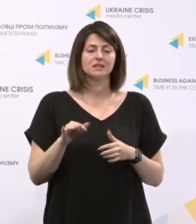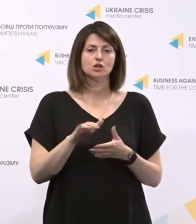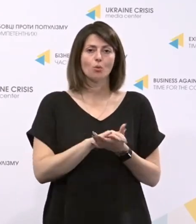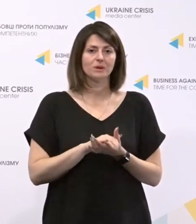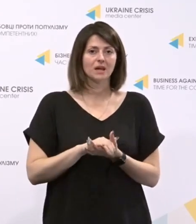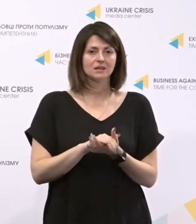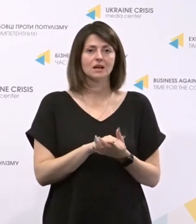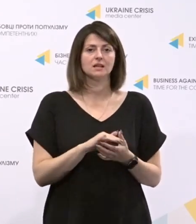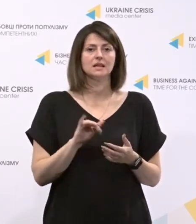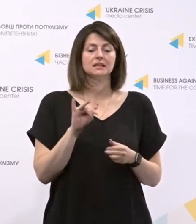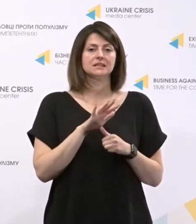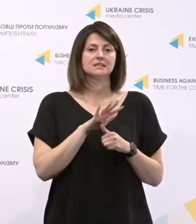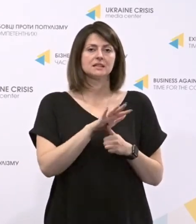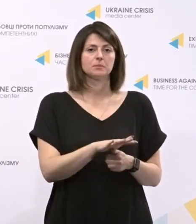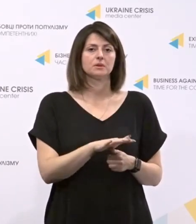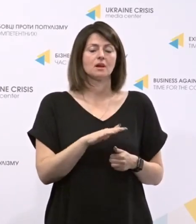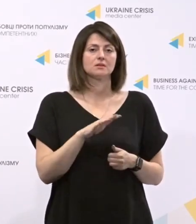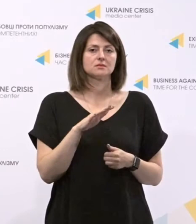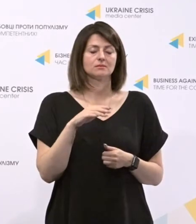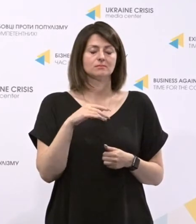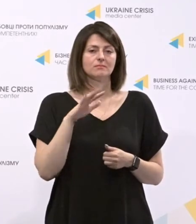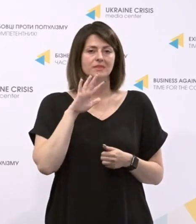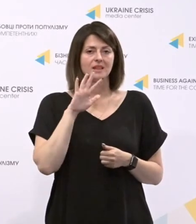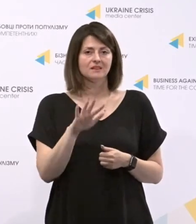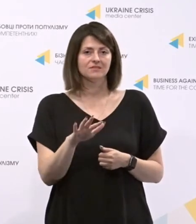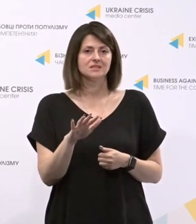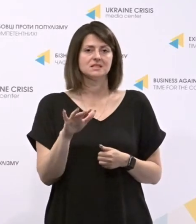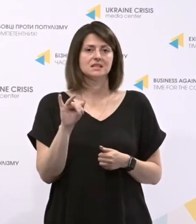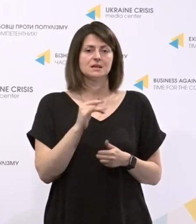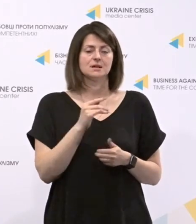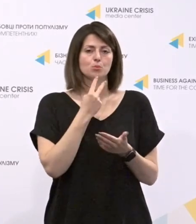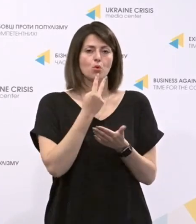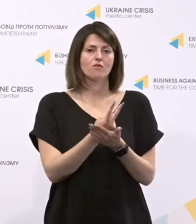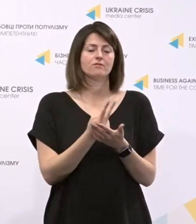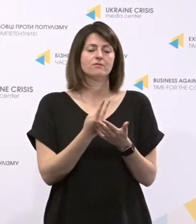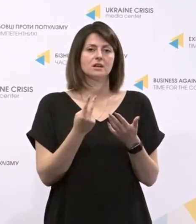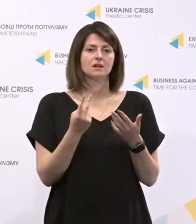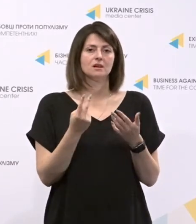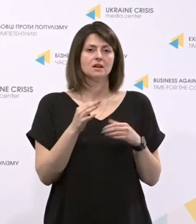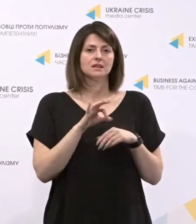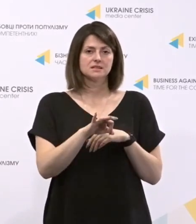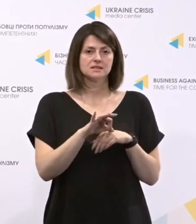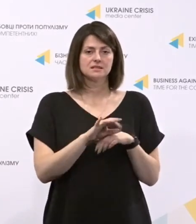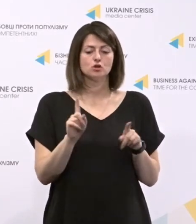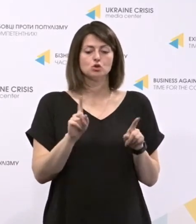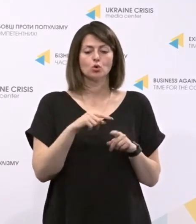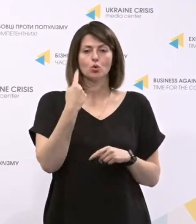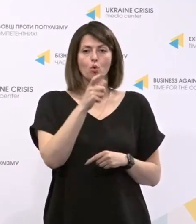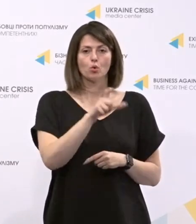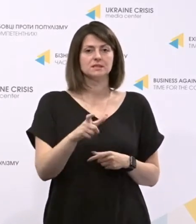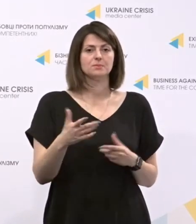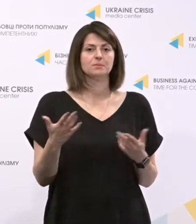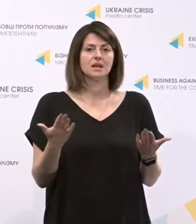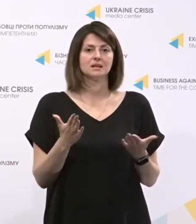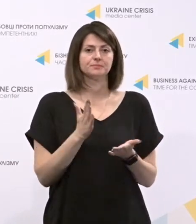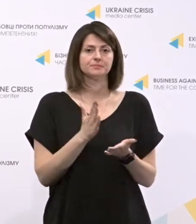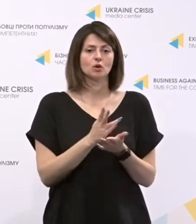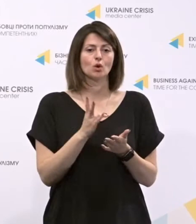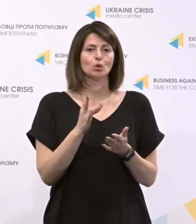and violence targeting persons belonging to minority groups or holding alternative opinions.